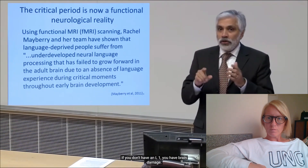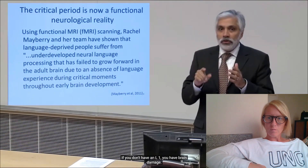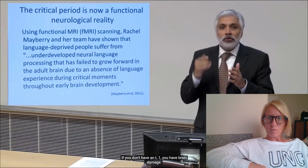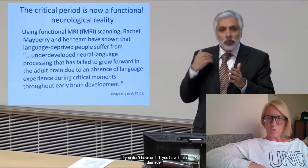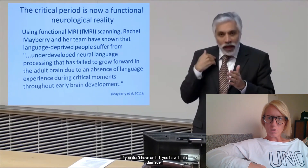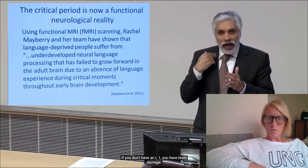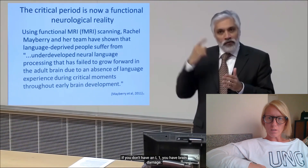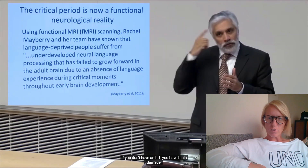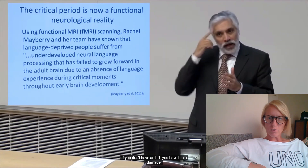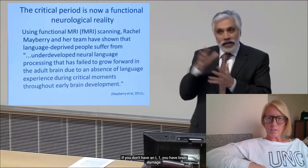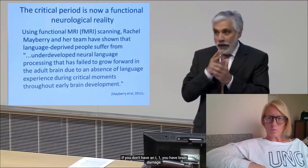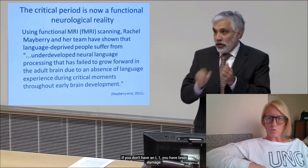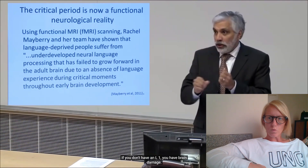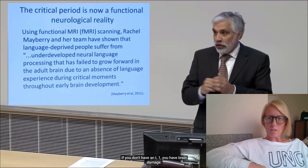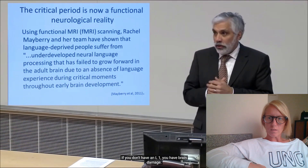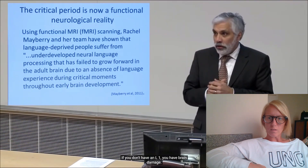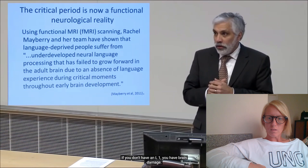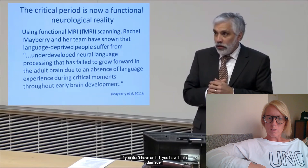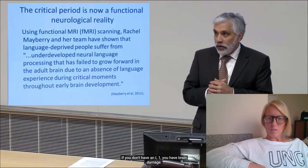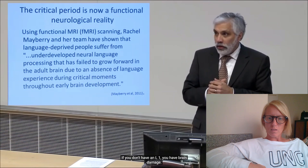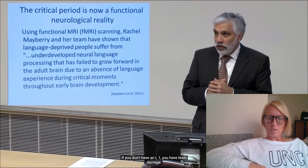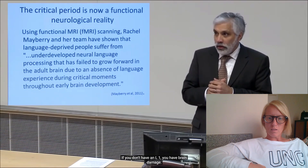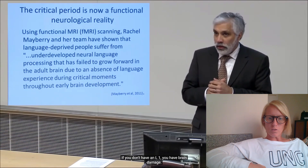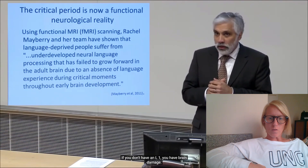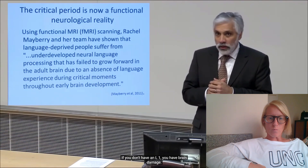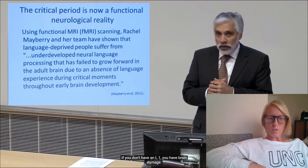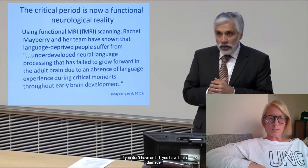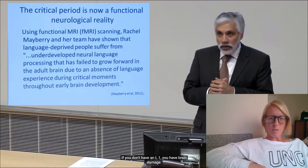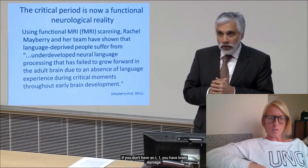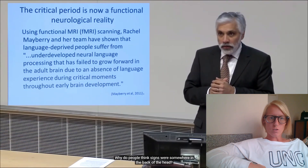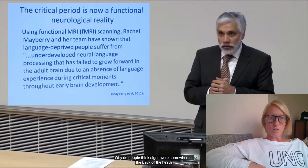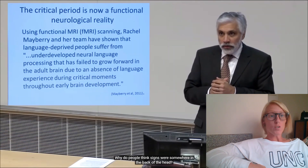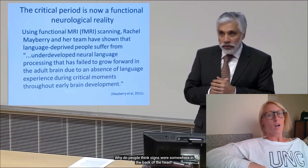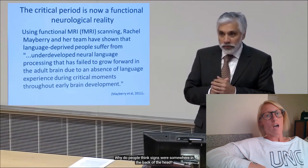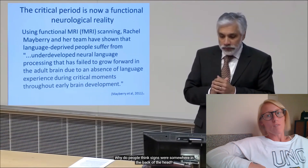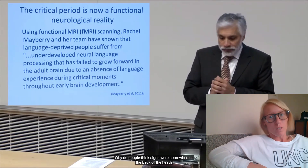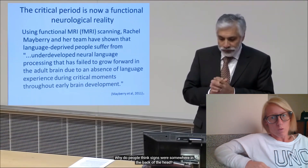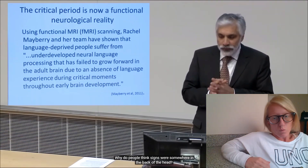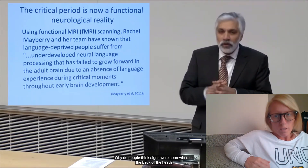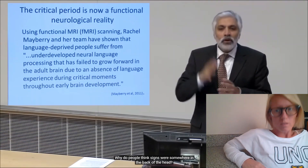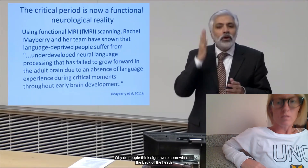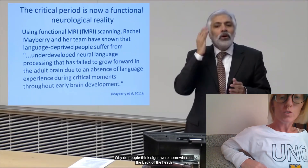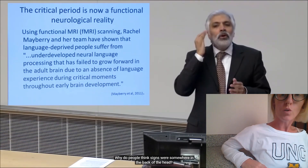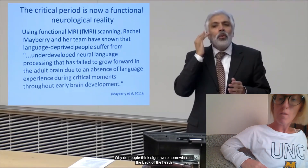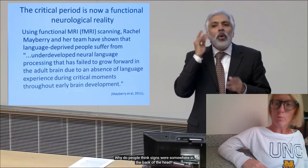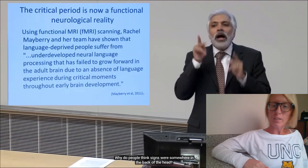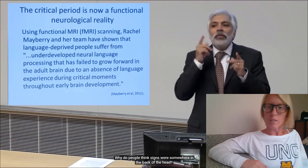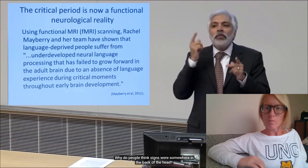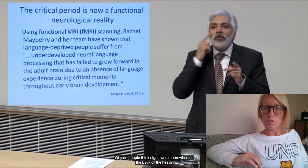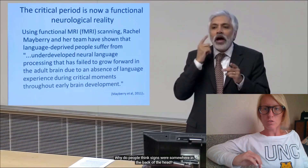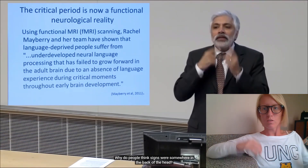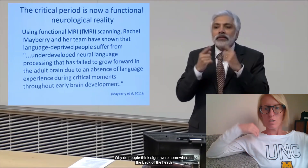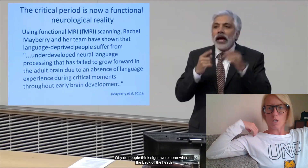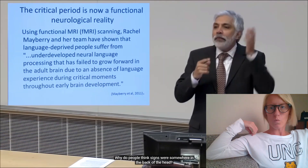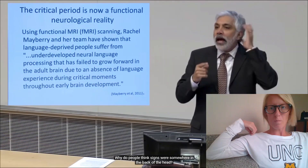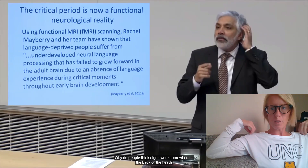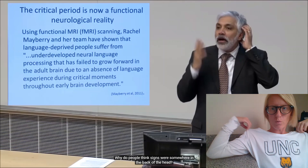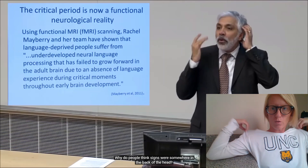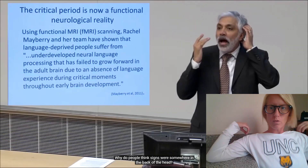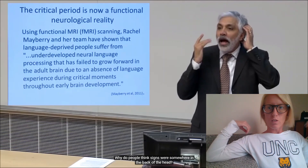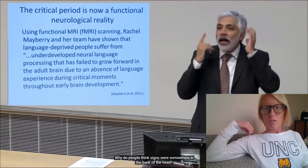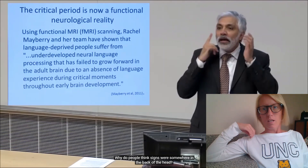If you don't have an L1, you have brain damage. If you don't have language 1, you have brain damage.